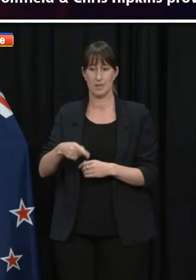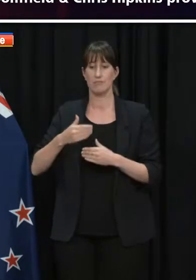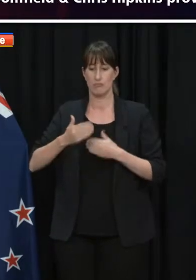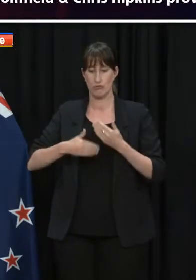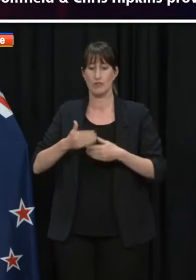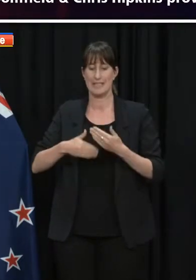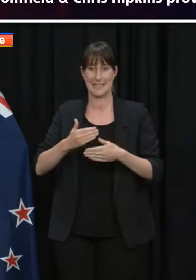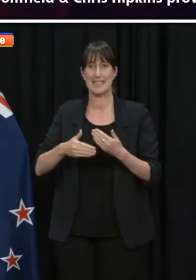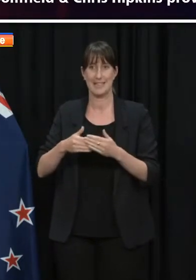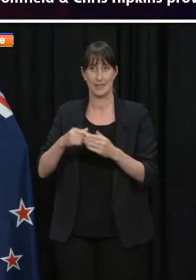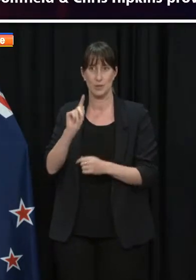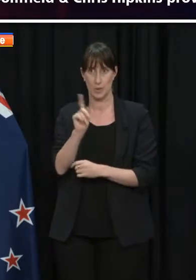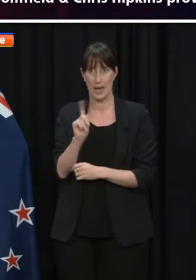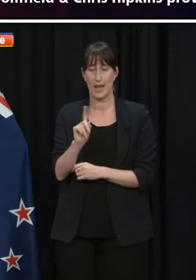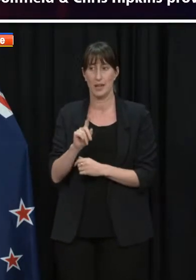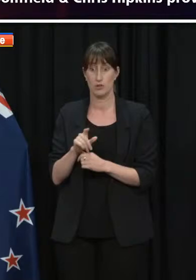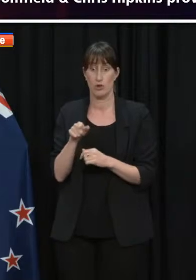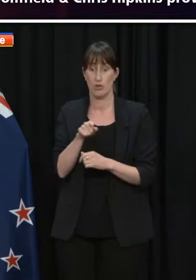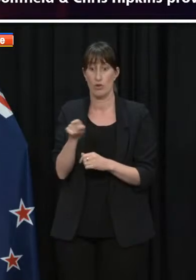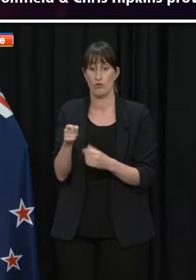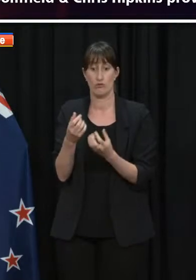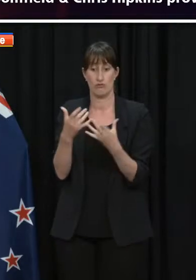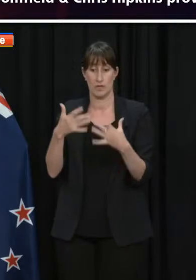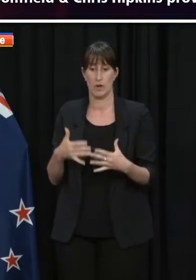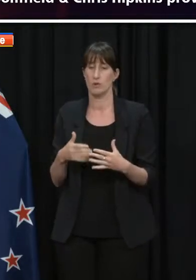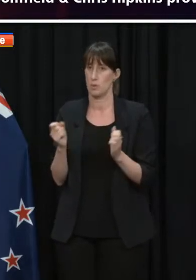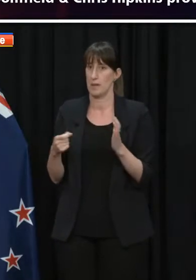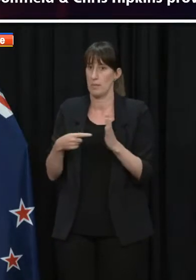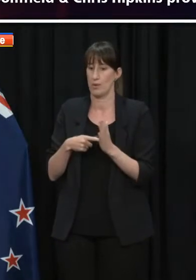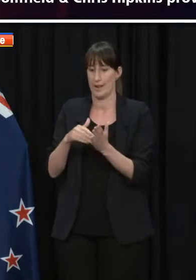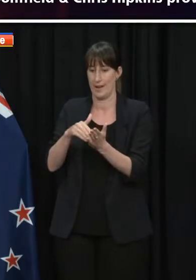today. So yes, it'll be important to have those results back